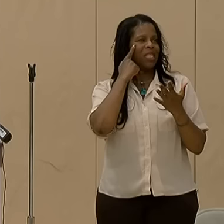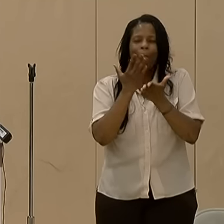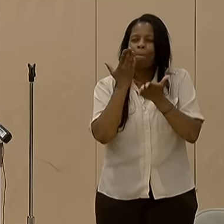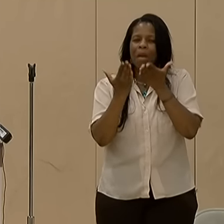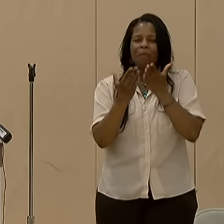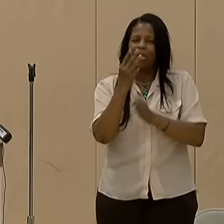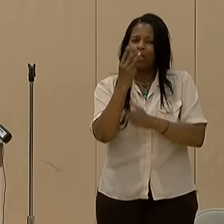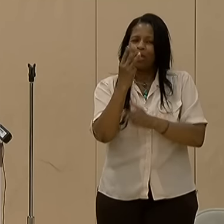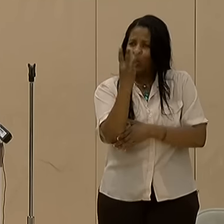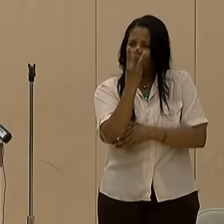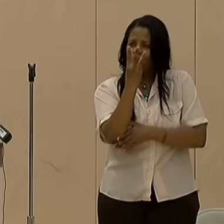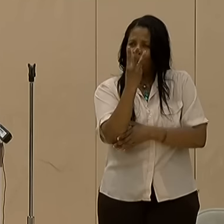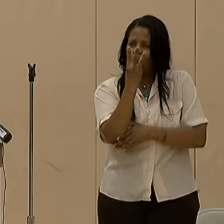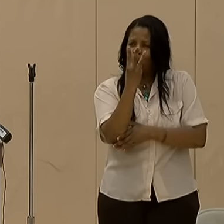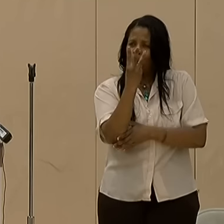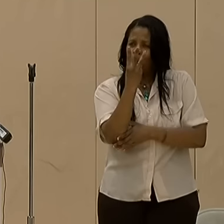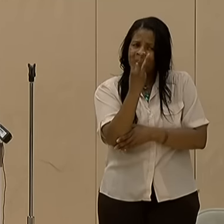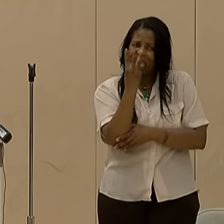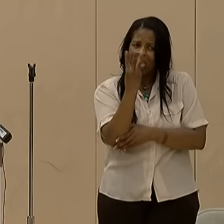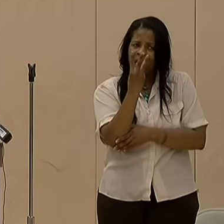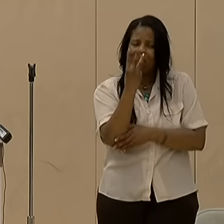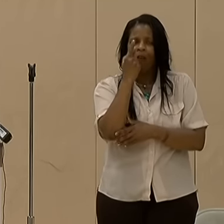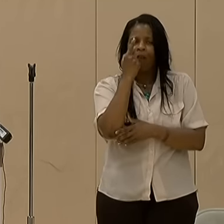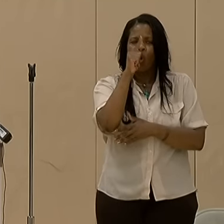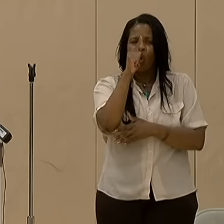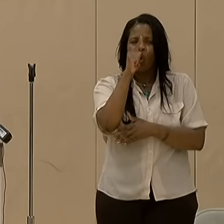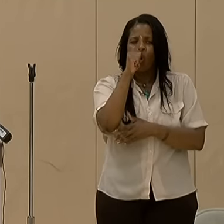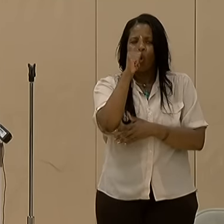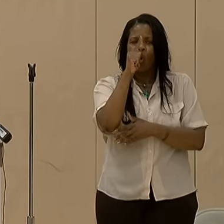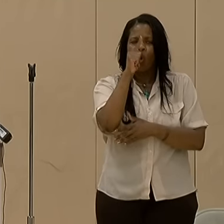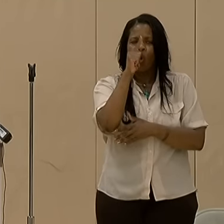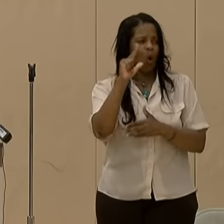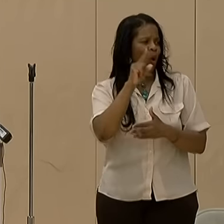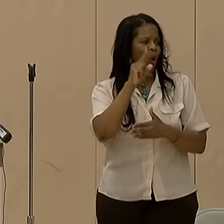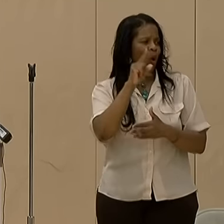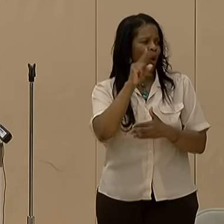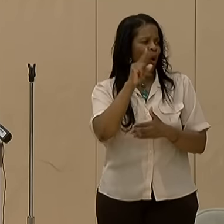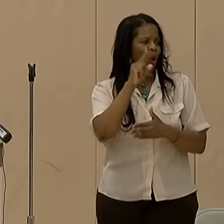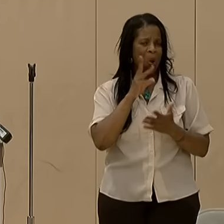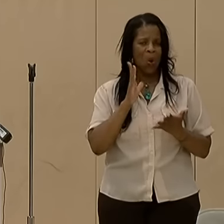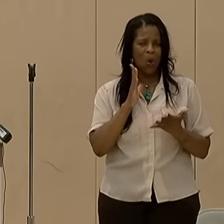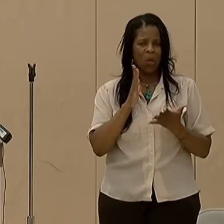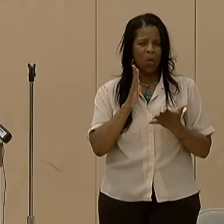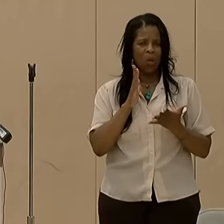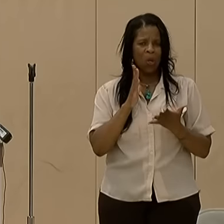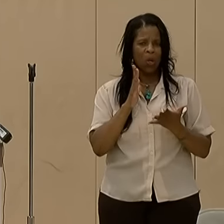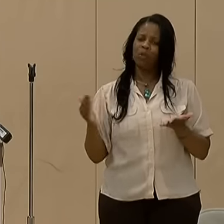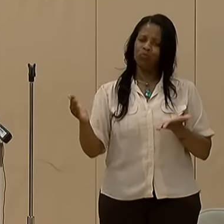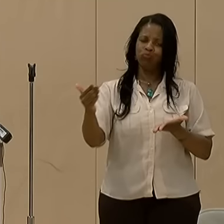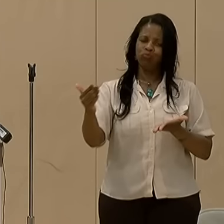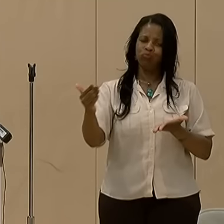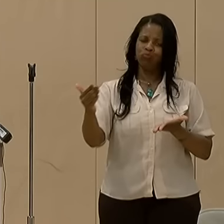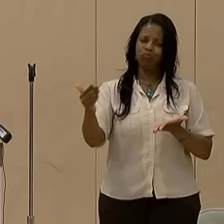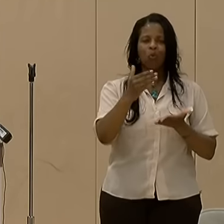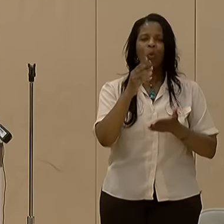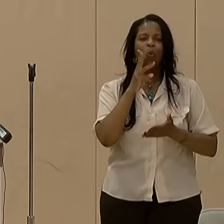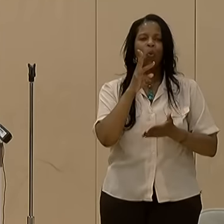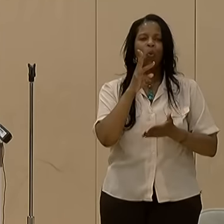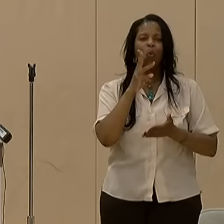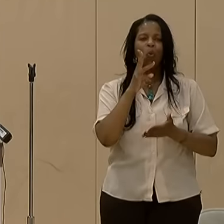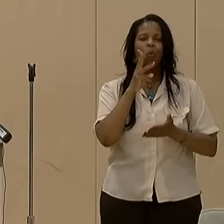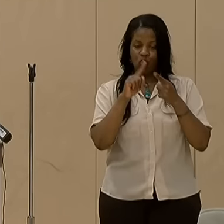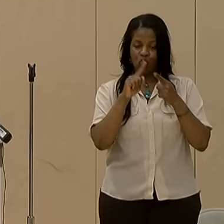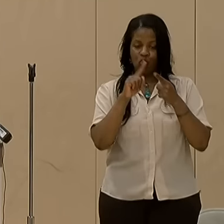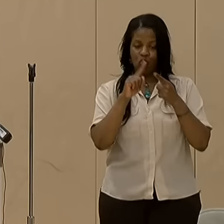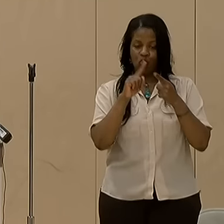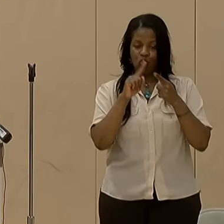is Wednesday. So that means that you're going to have to stock up on that bottled water to use it if you're in your homes